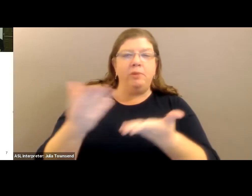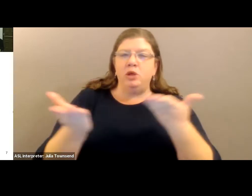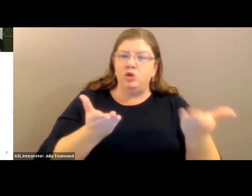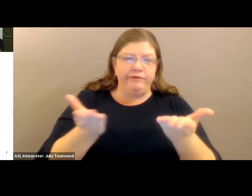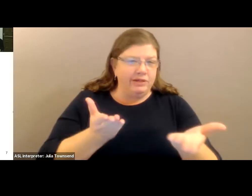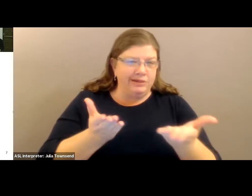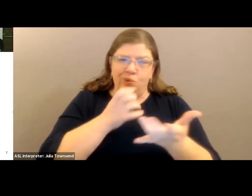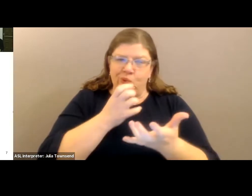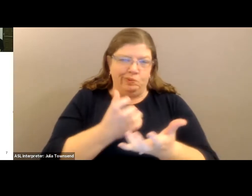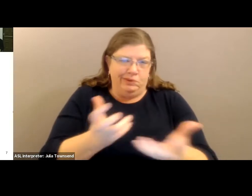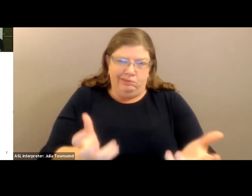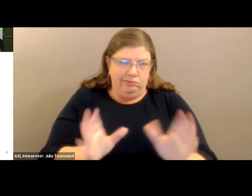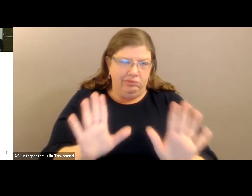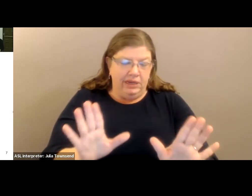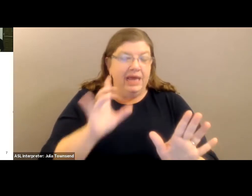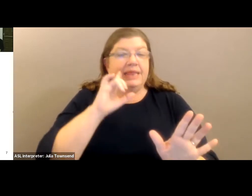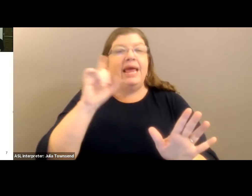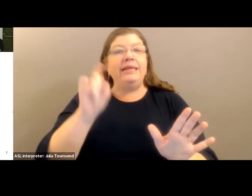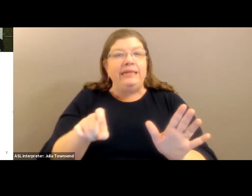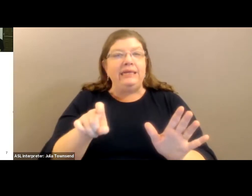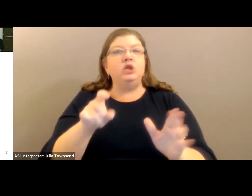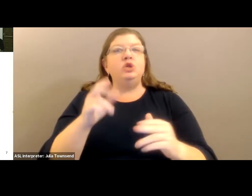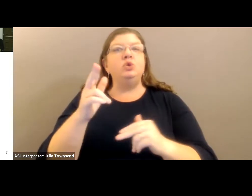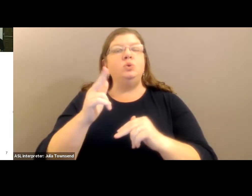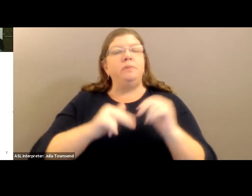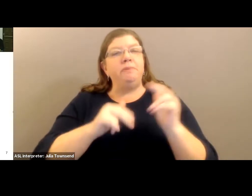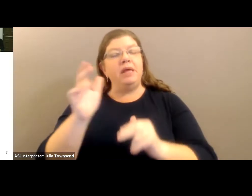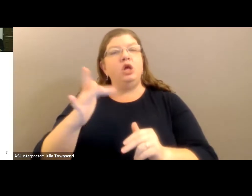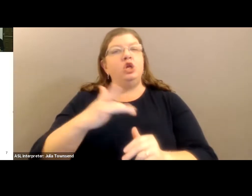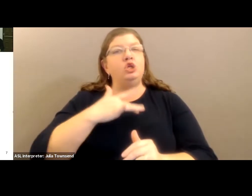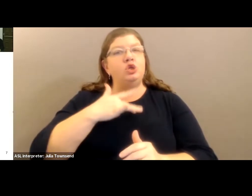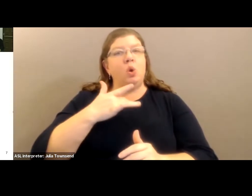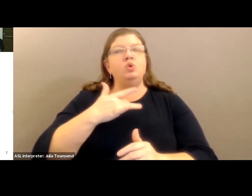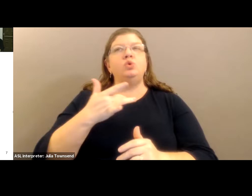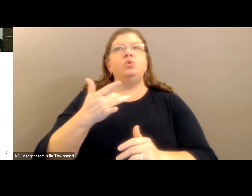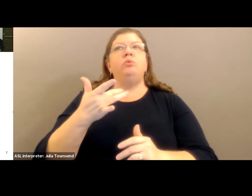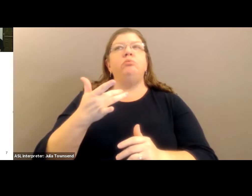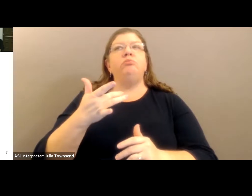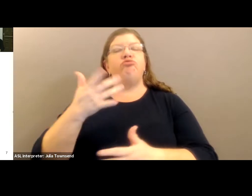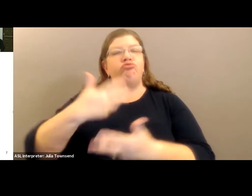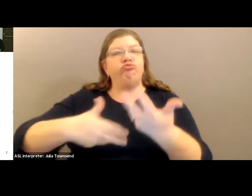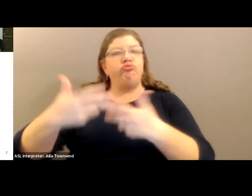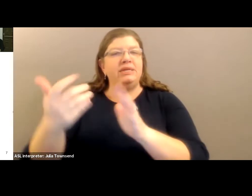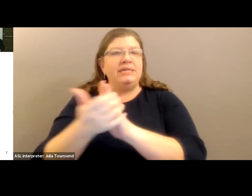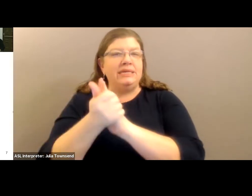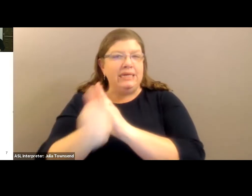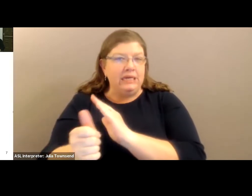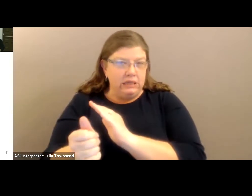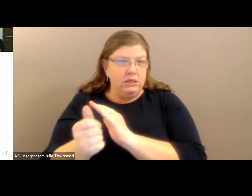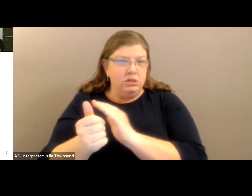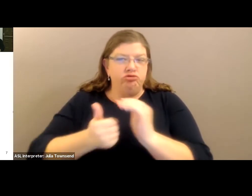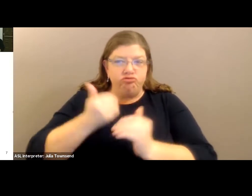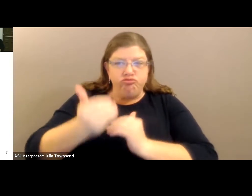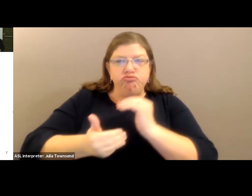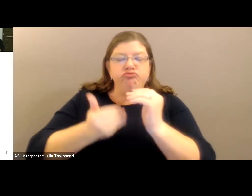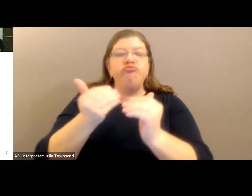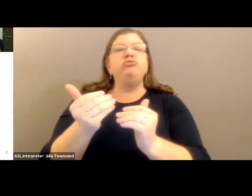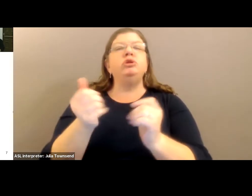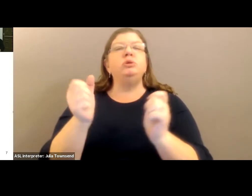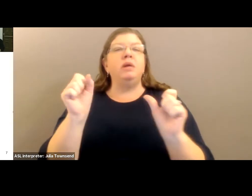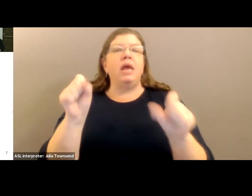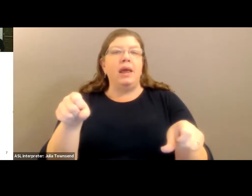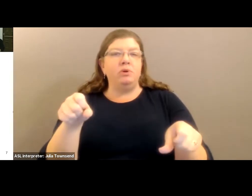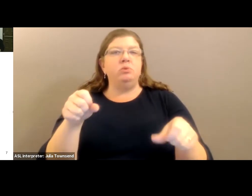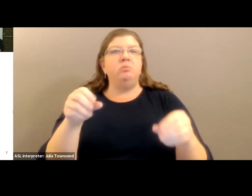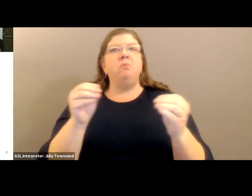as much as they need to build social emotional skills in order to